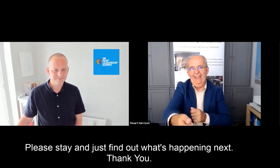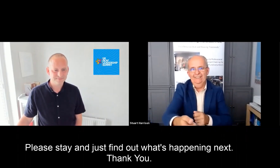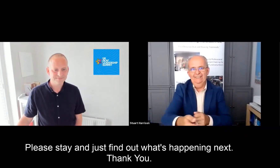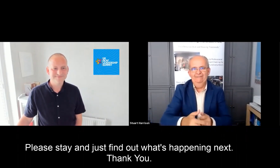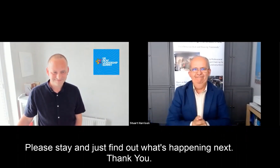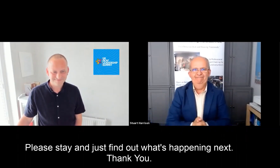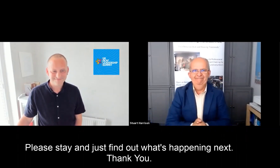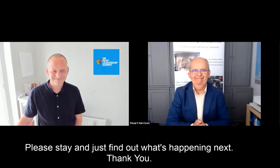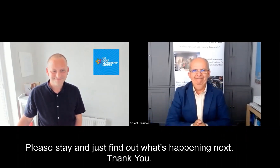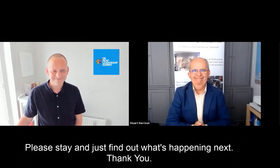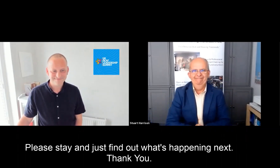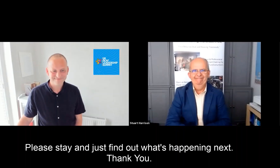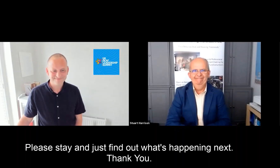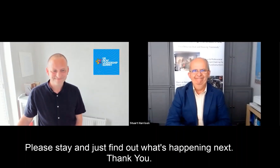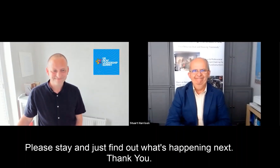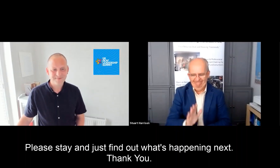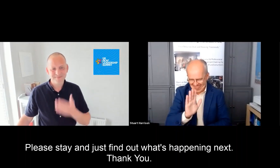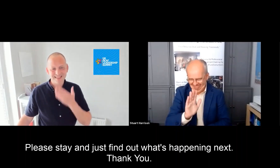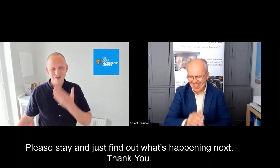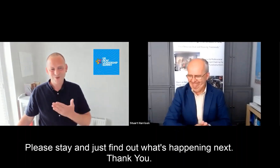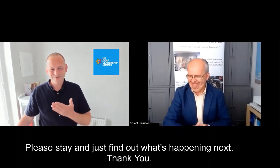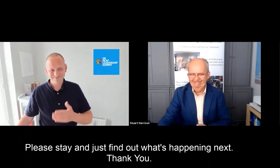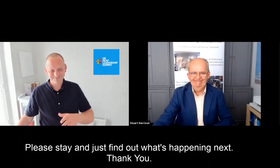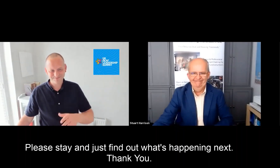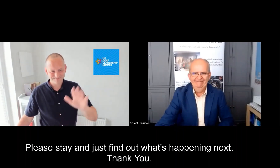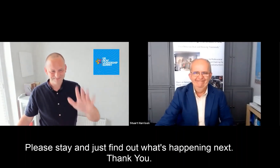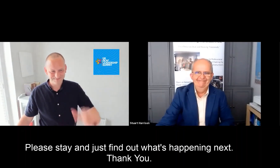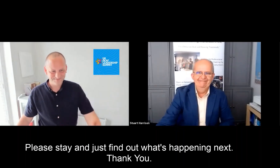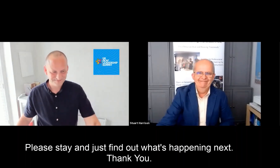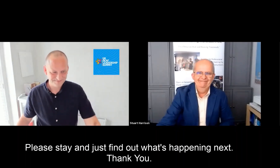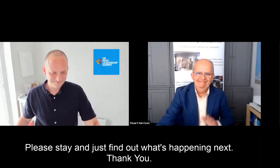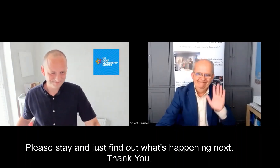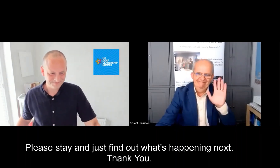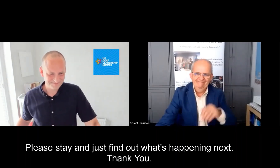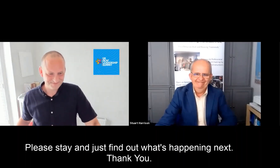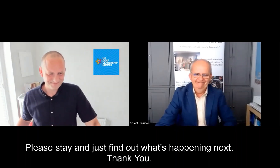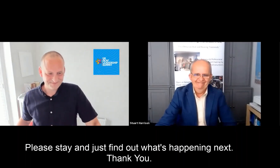stay and just find out what's happening next. Thank you.